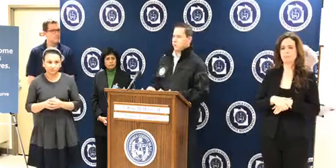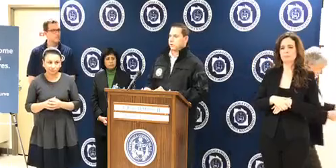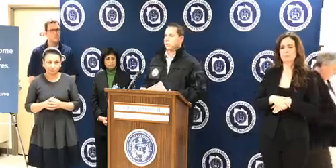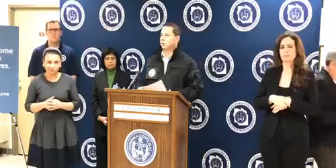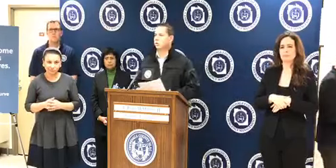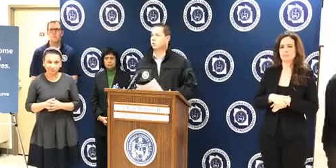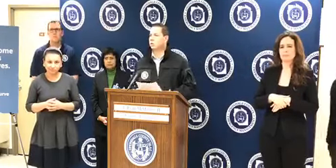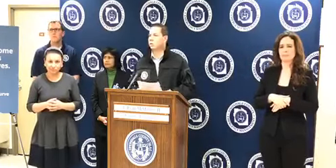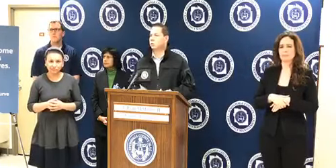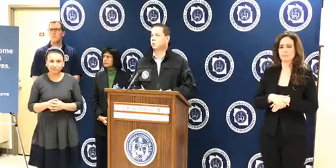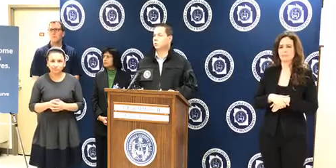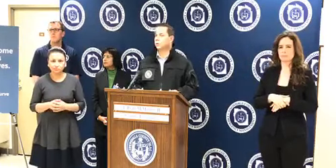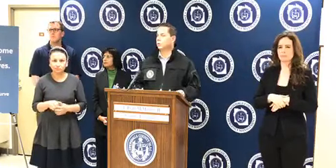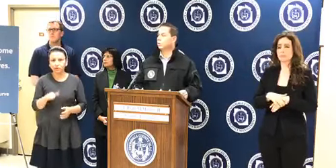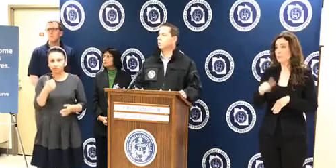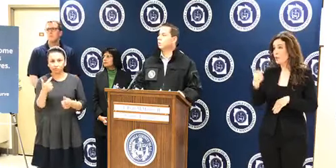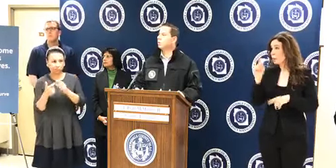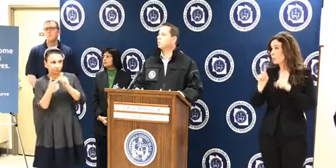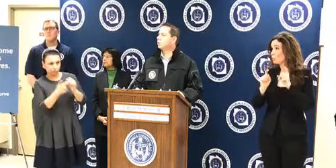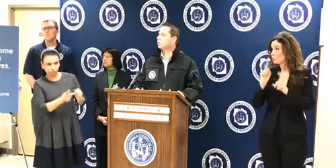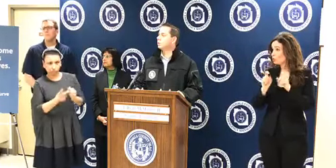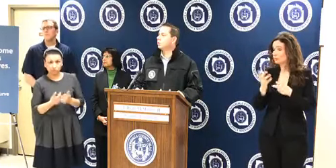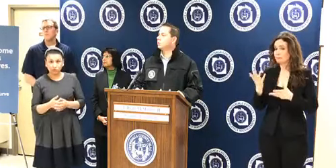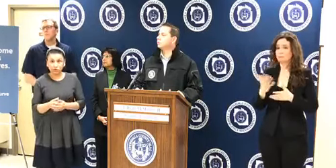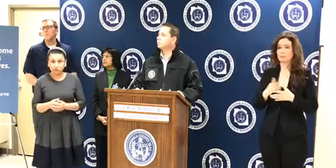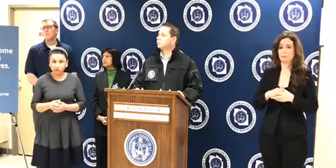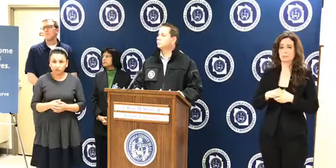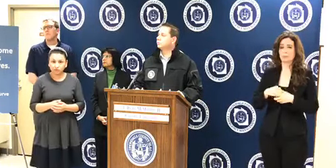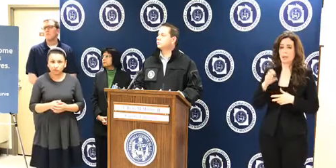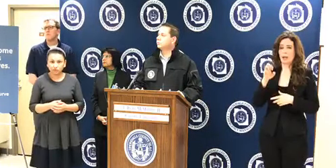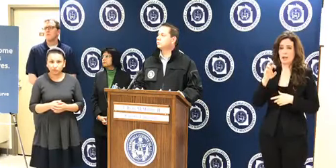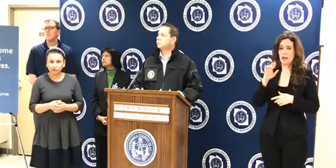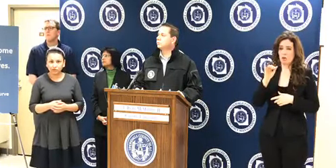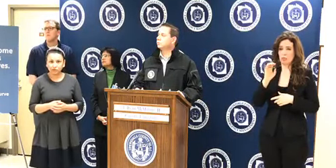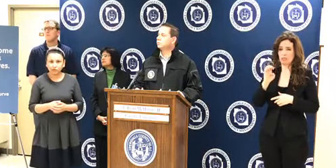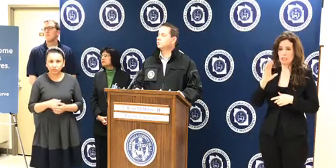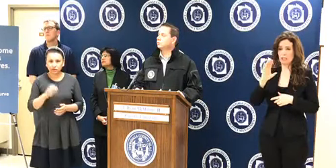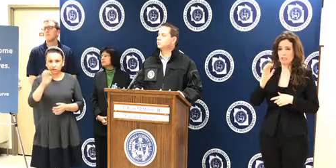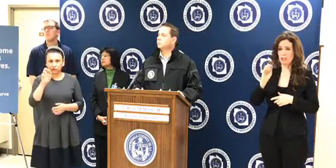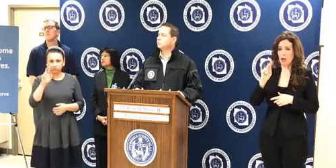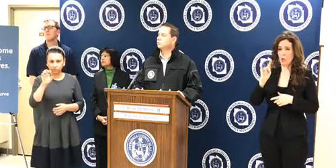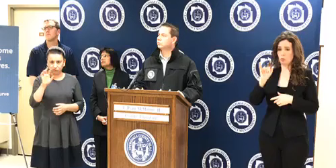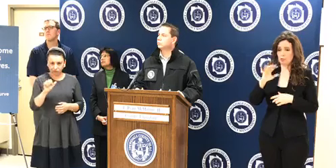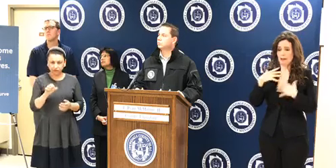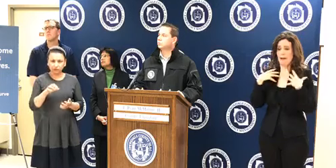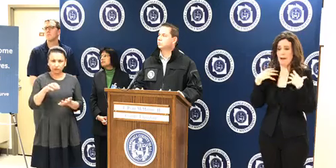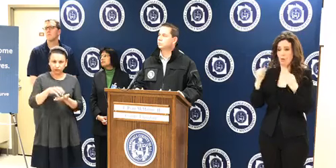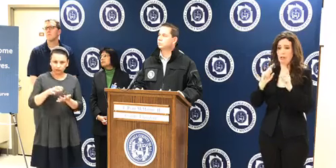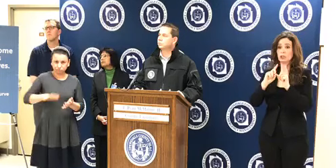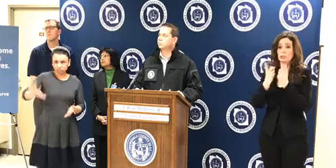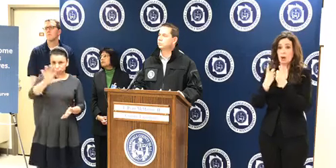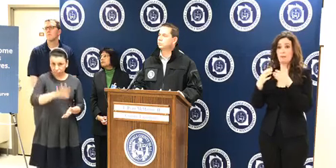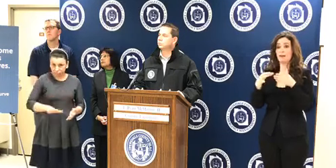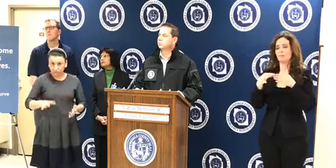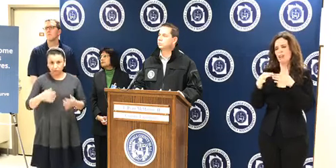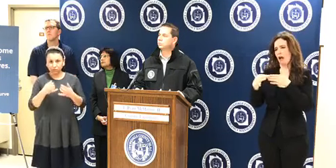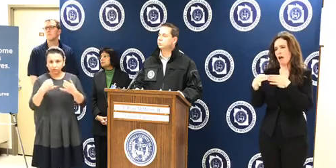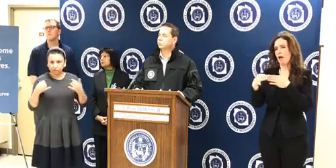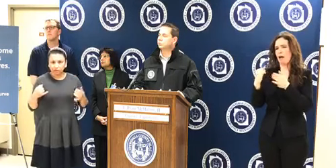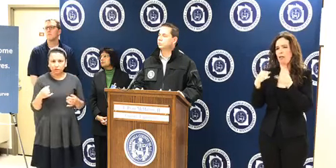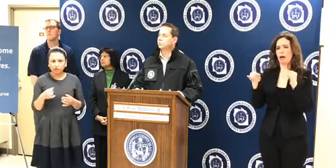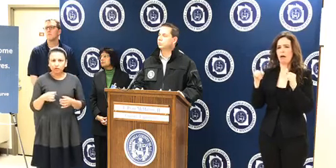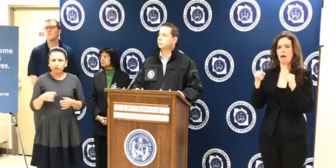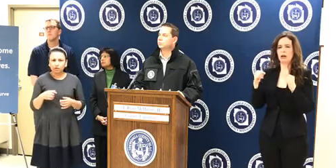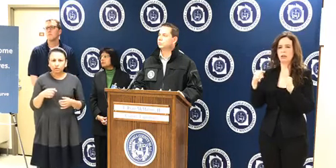Other questions? Ryan, the Erie County Health Department put out guidance to its community about a positive case